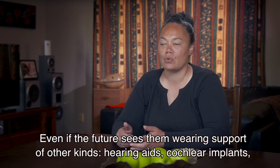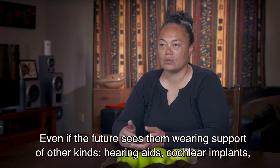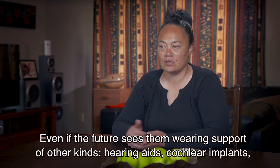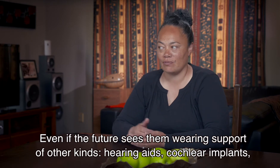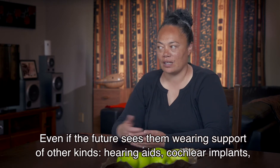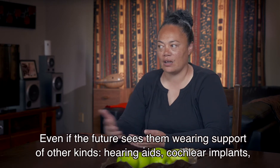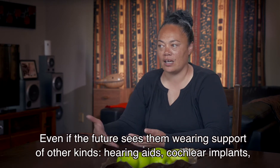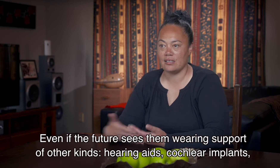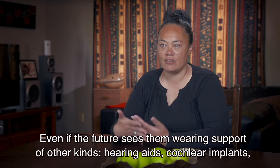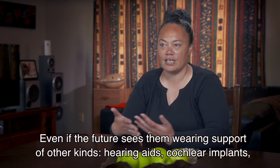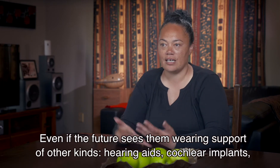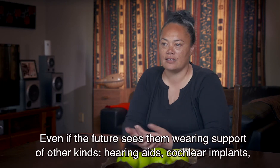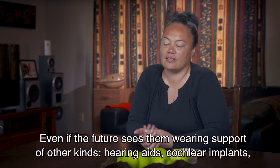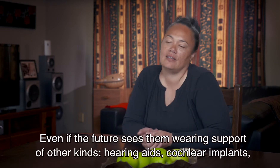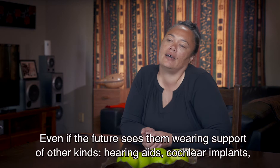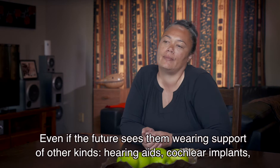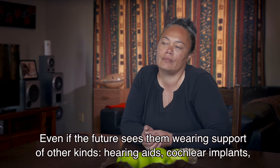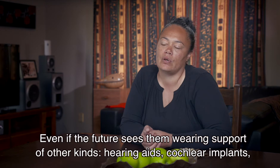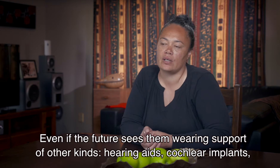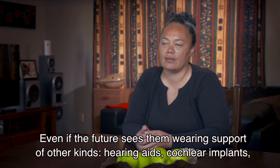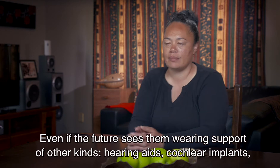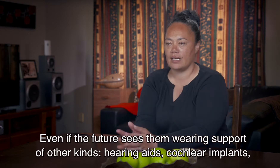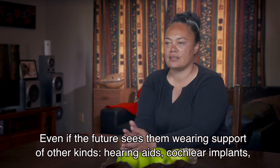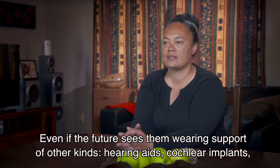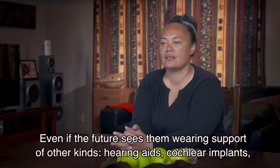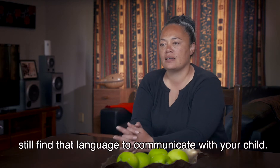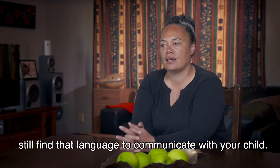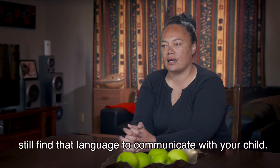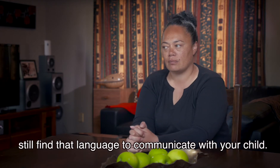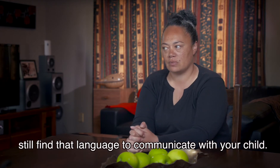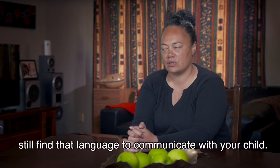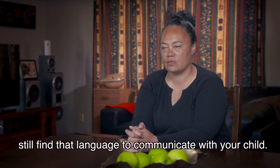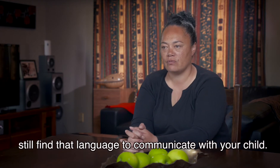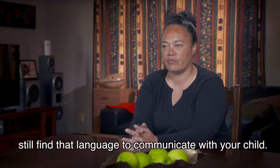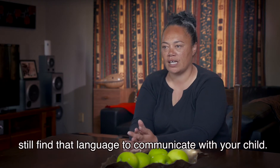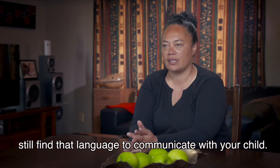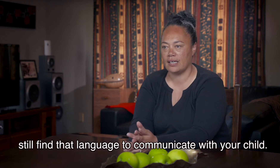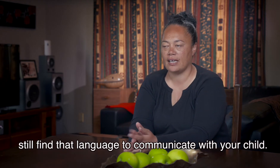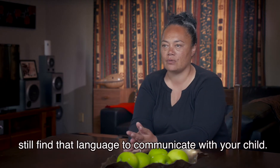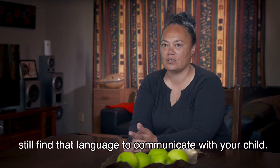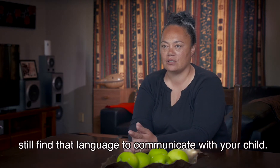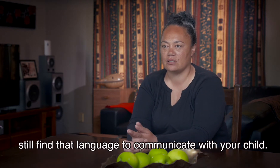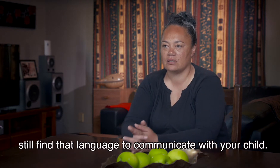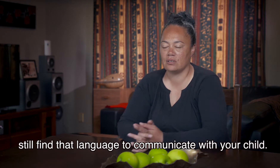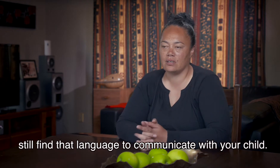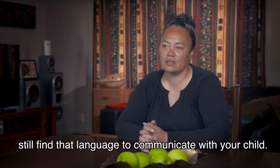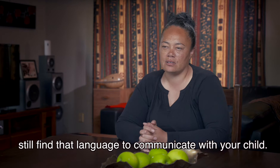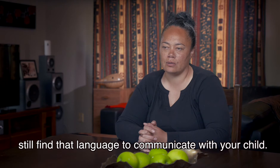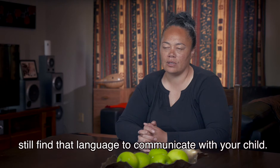support of other kinds, hearing aids, cochlear implants, still find that language to